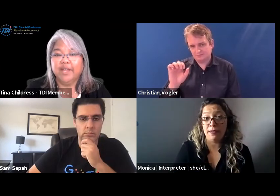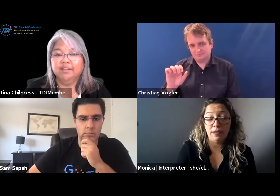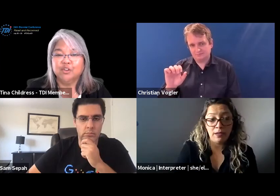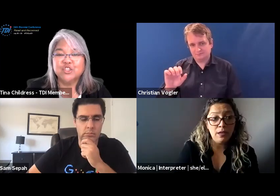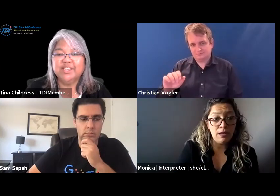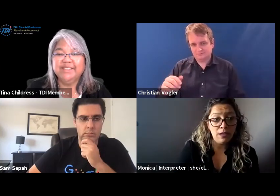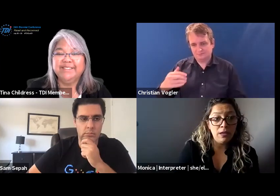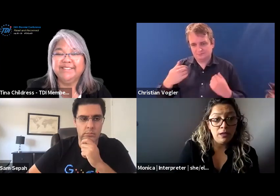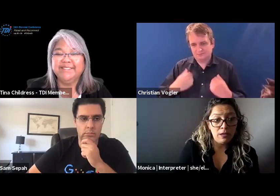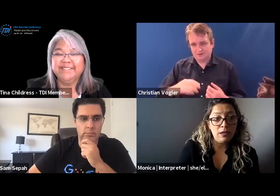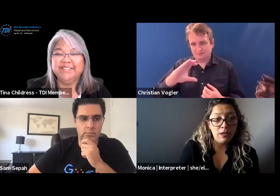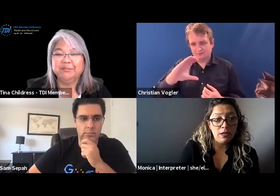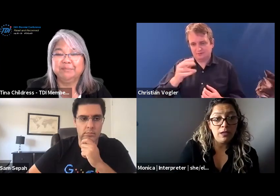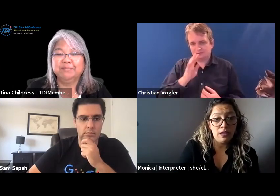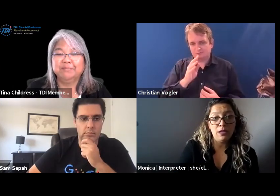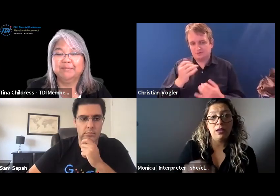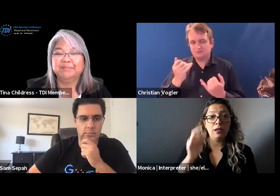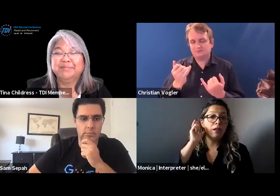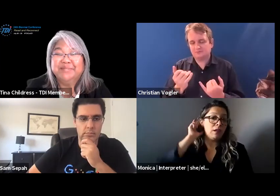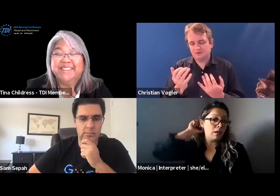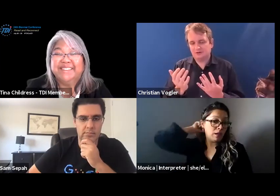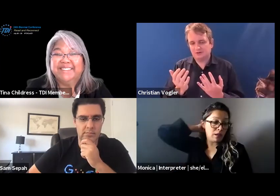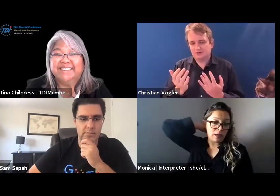Okay, Christian. Yes, Christian here.